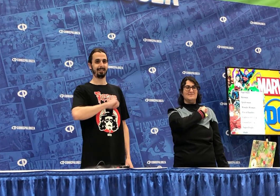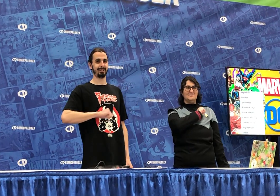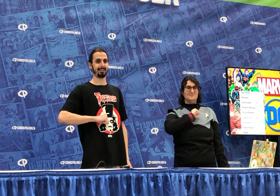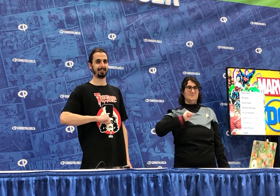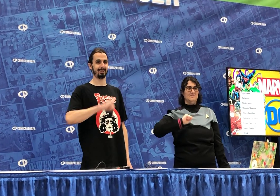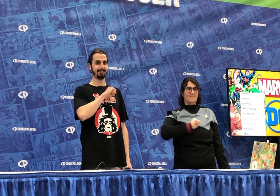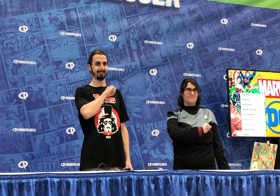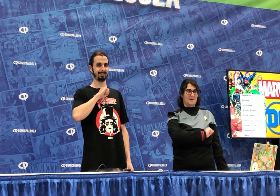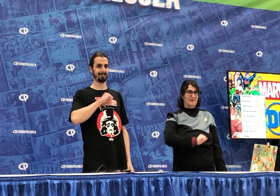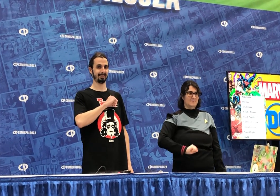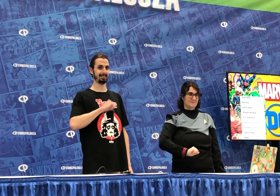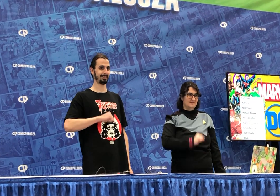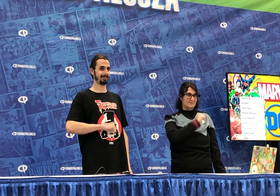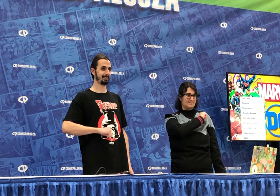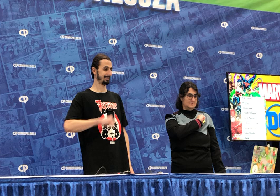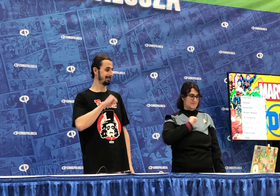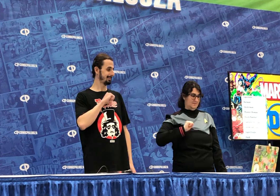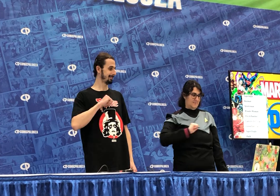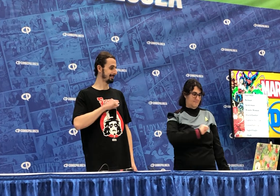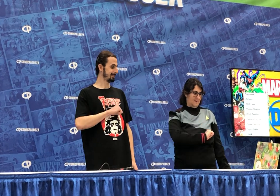Superman, S across the chest.